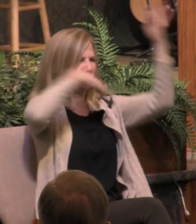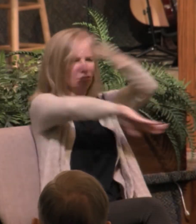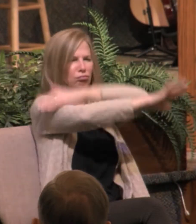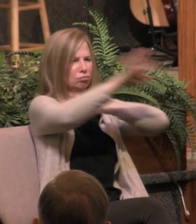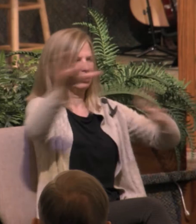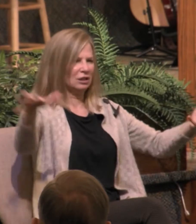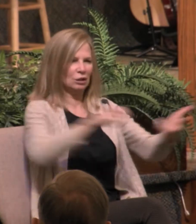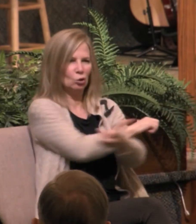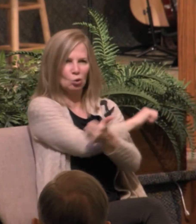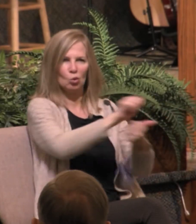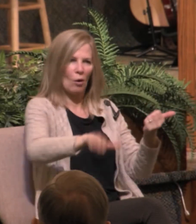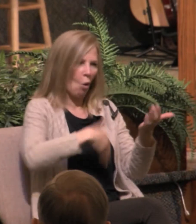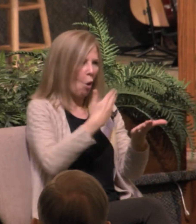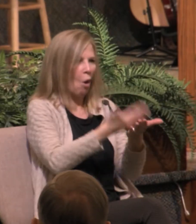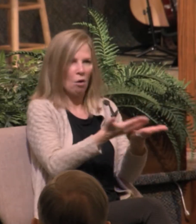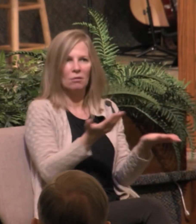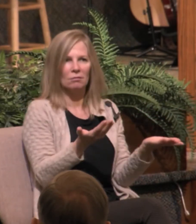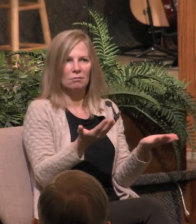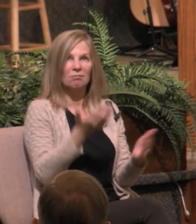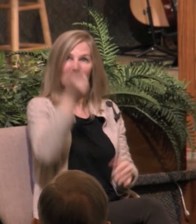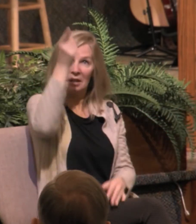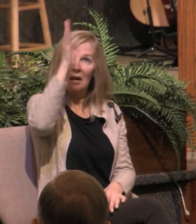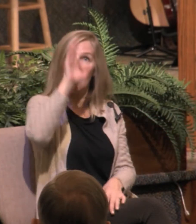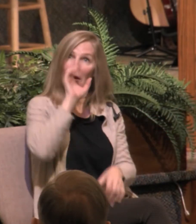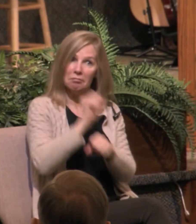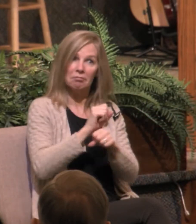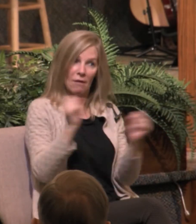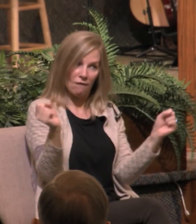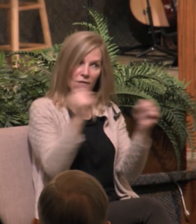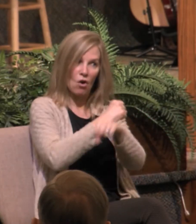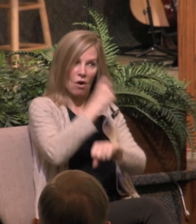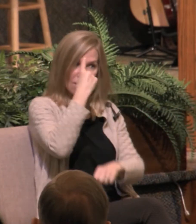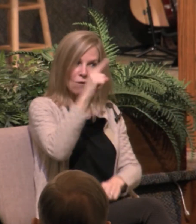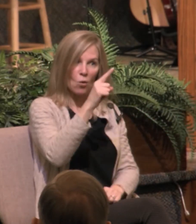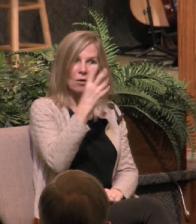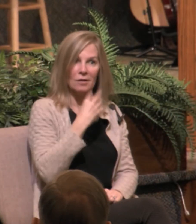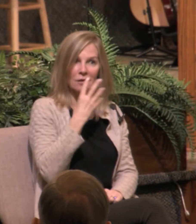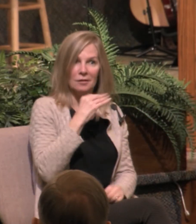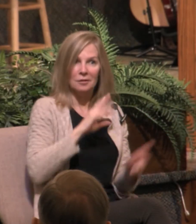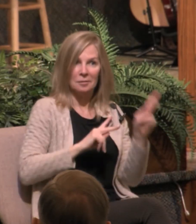the entire army. God truly fought for Israel.